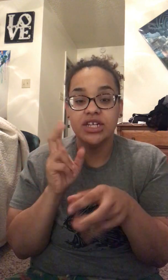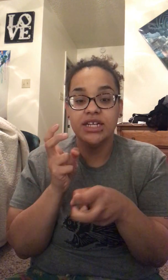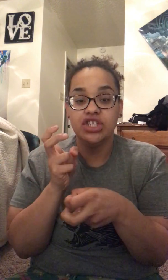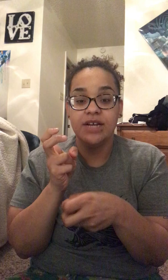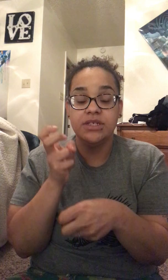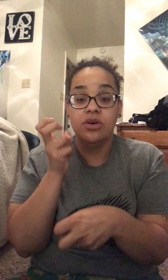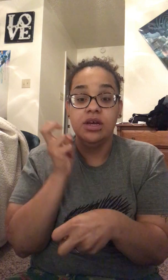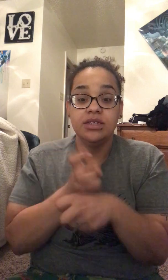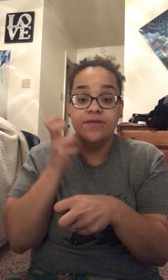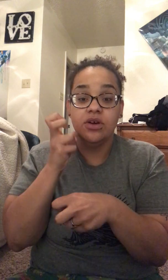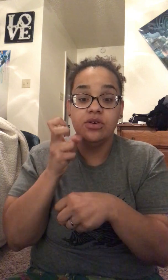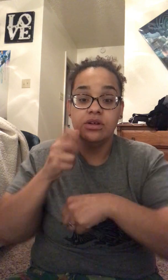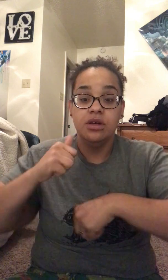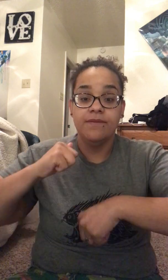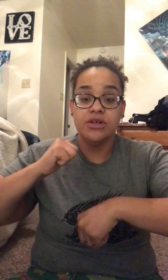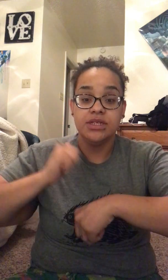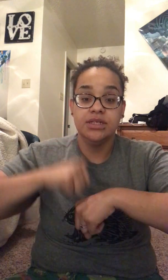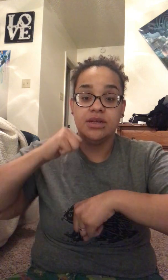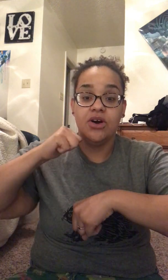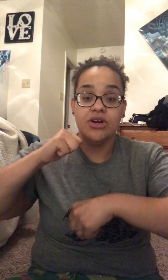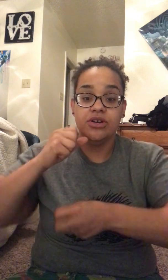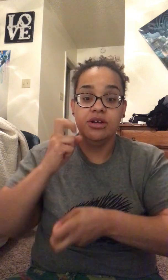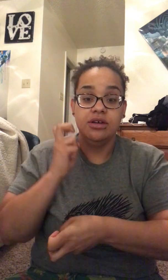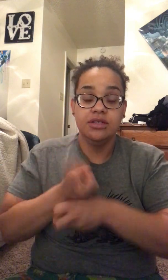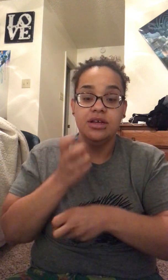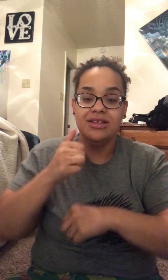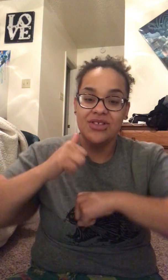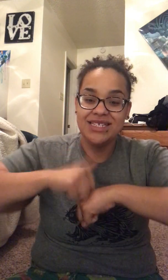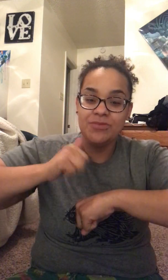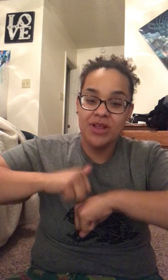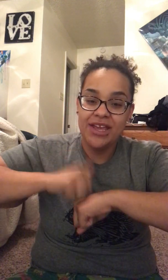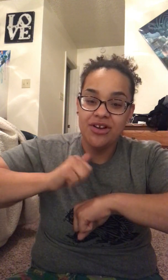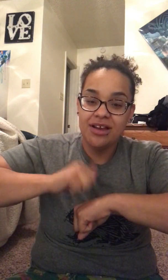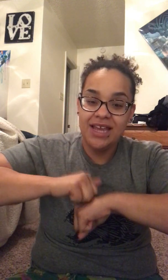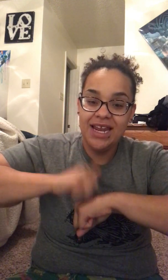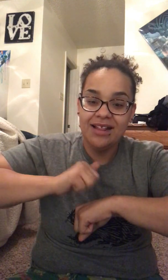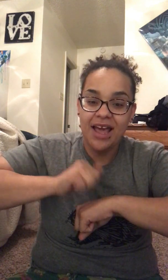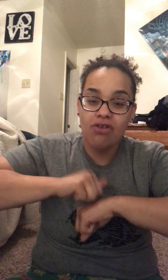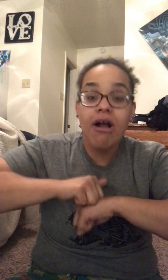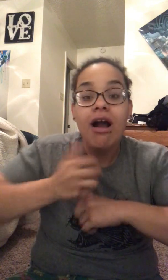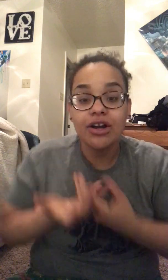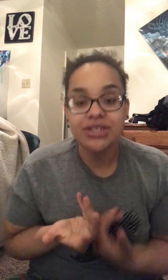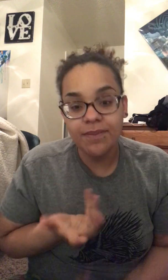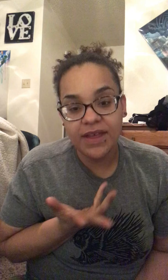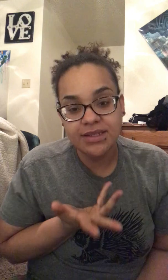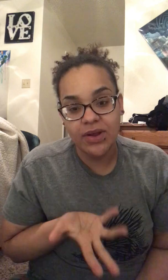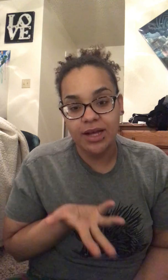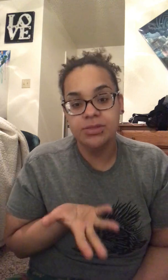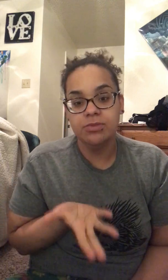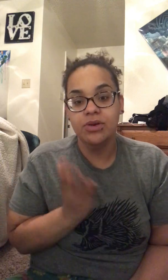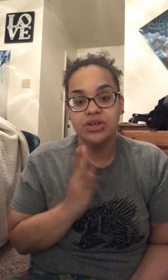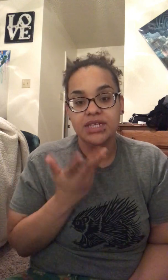hand shape. So difficult versus hard. So this is more like you're hitting like a rock or something. So it helps you understand